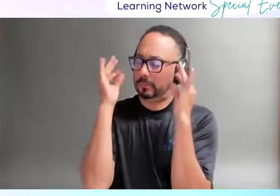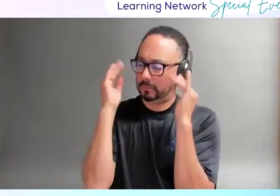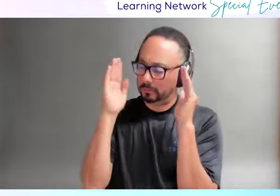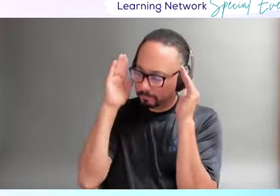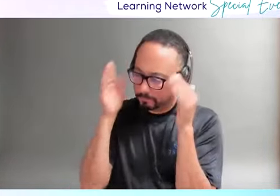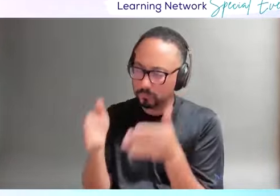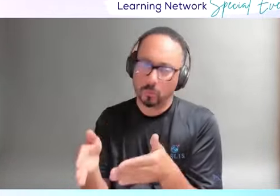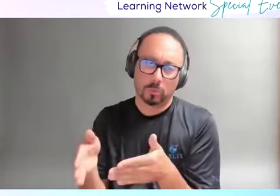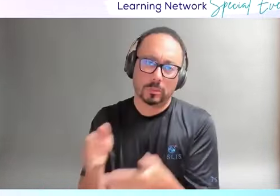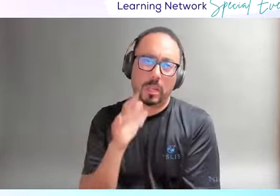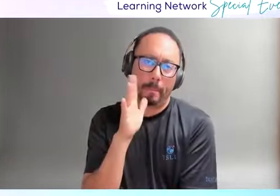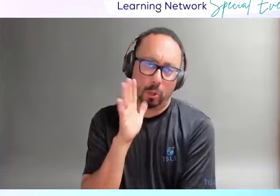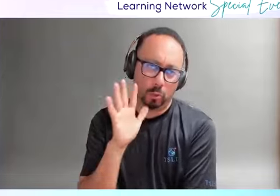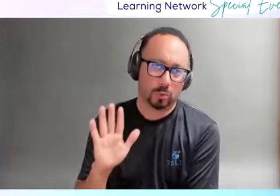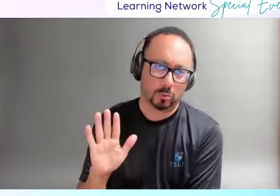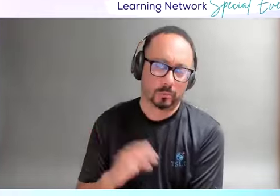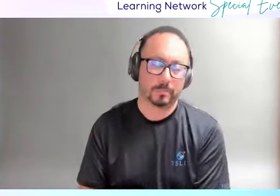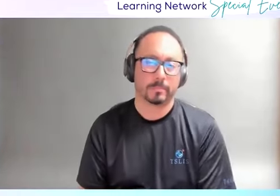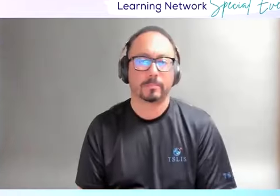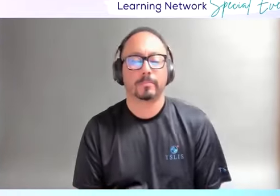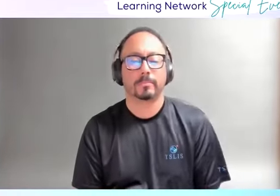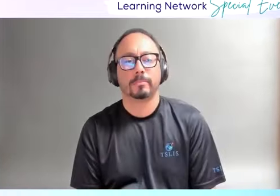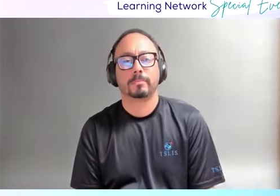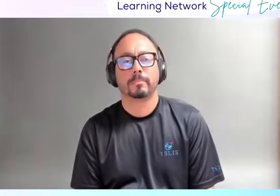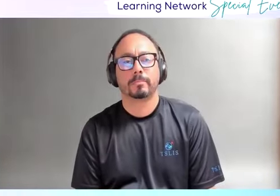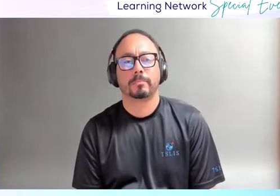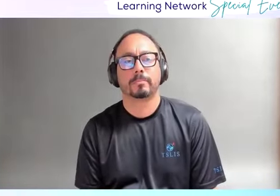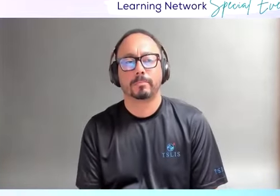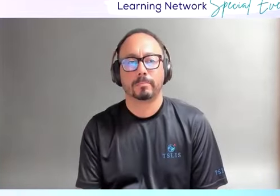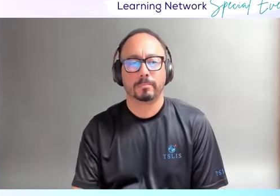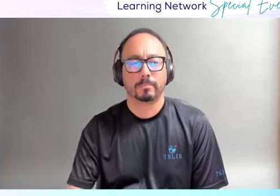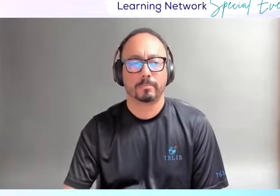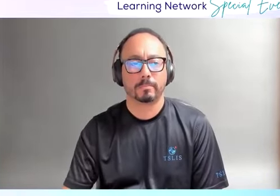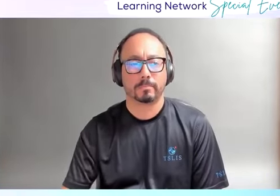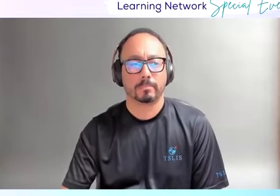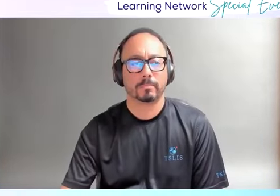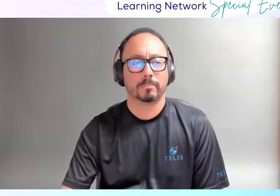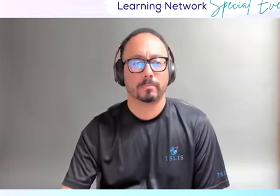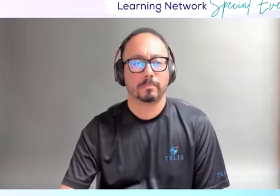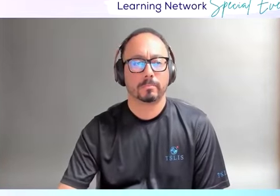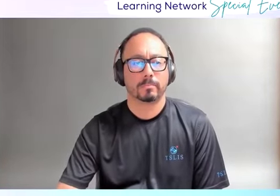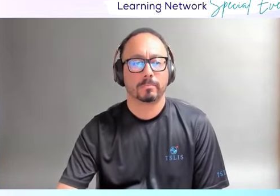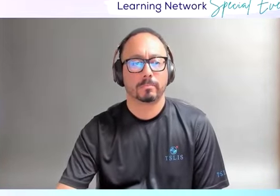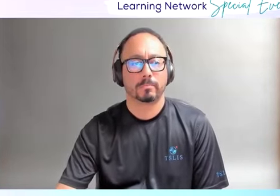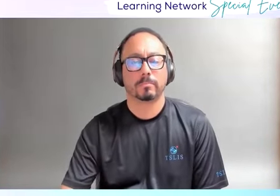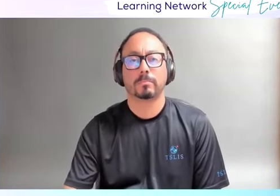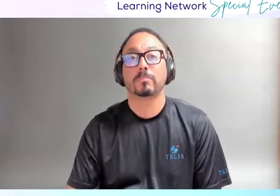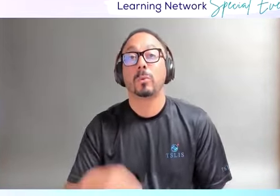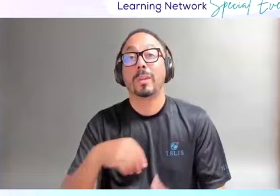So here are some efforts that we have made to address this in Canada, and hopefully some of you have seen these things,